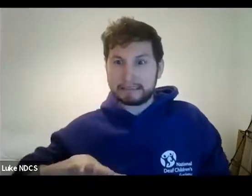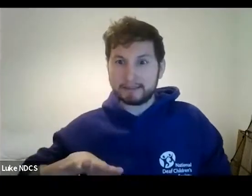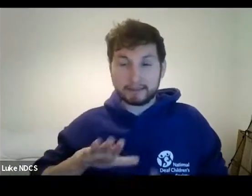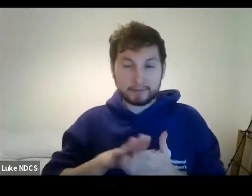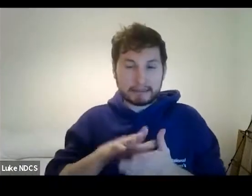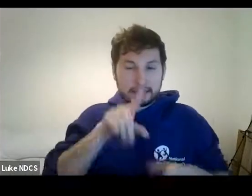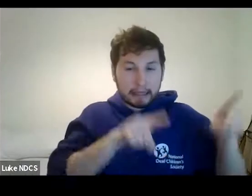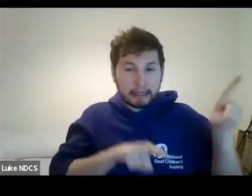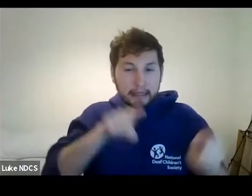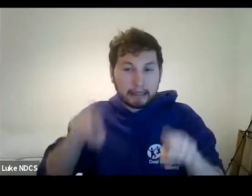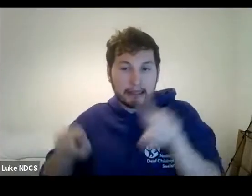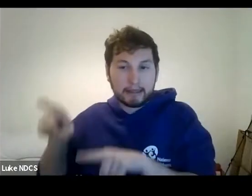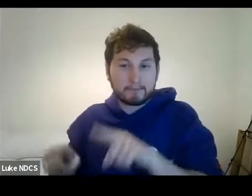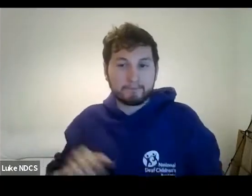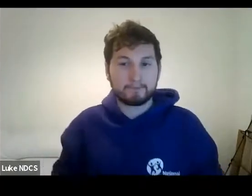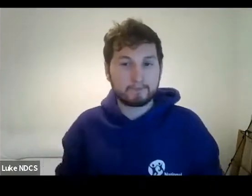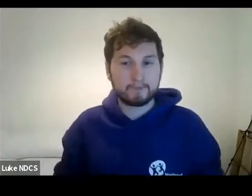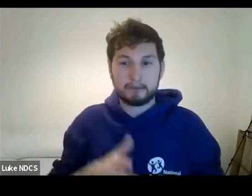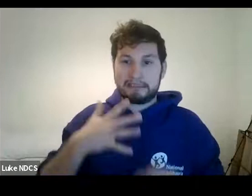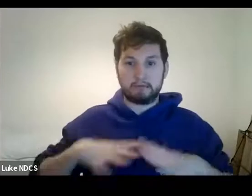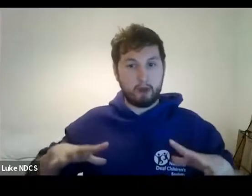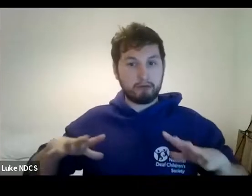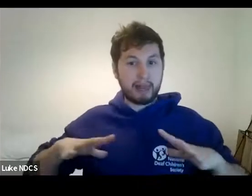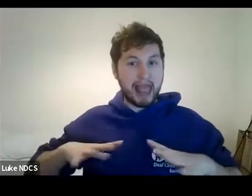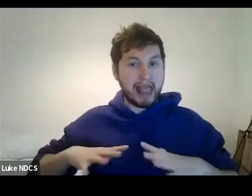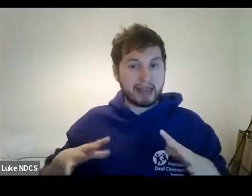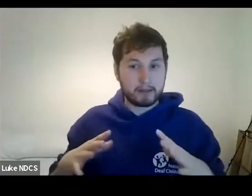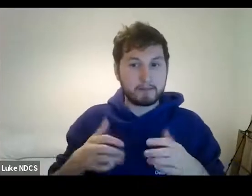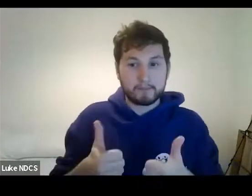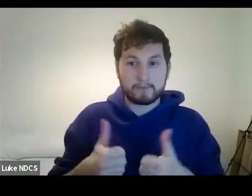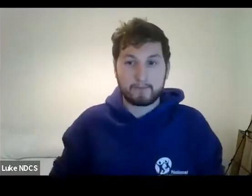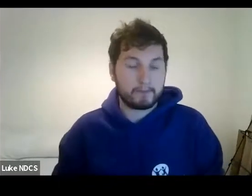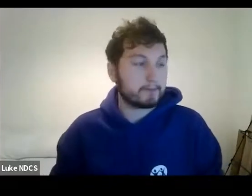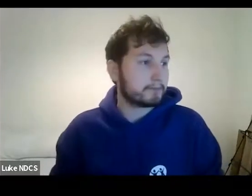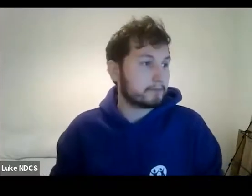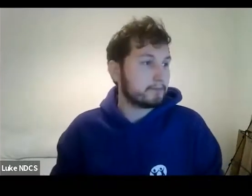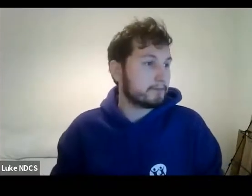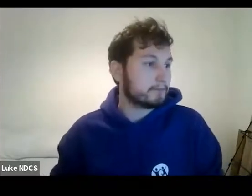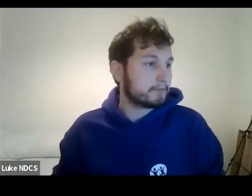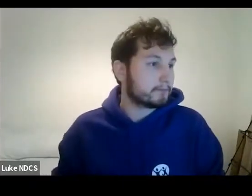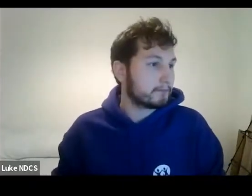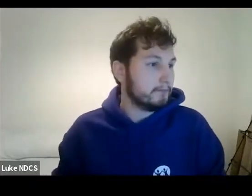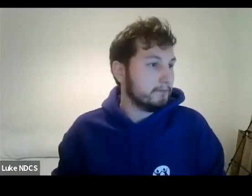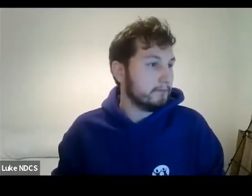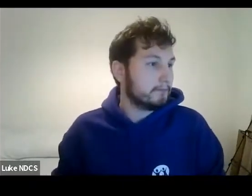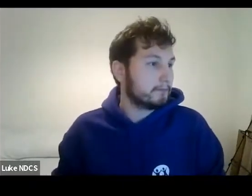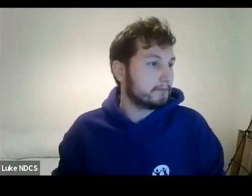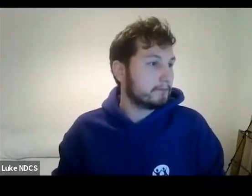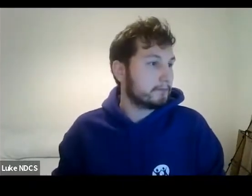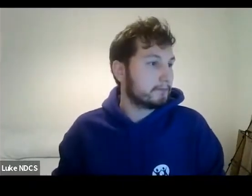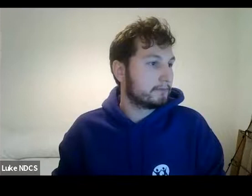with a deaf person before, so they might not be able to best understand your needs straight away. So it's important that you're prepared to be able